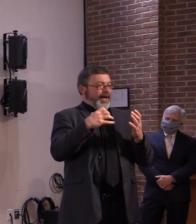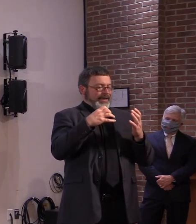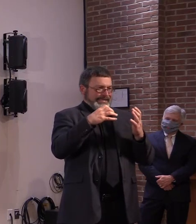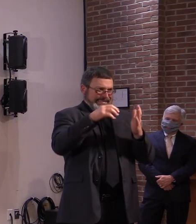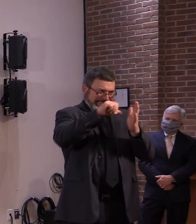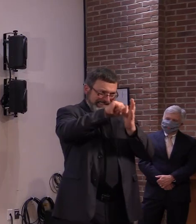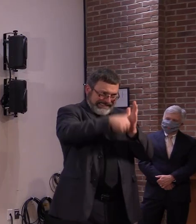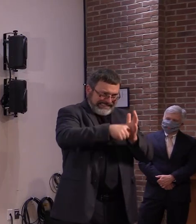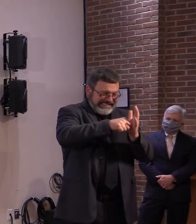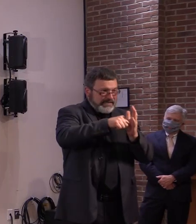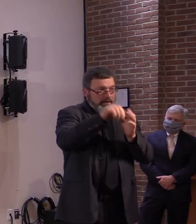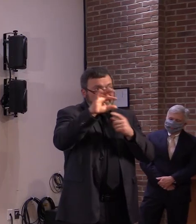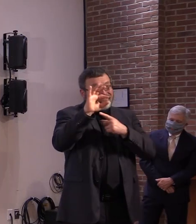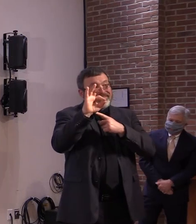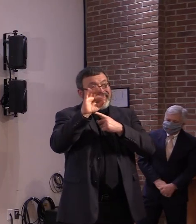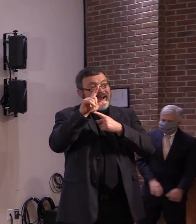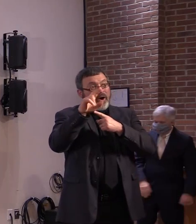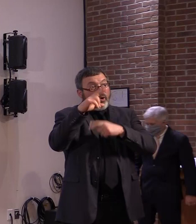people